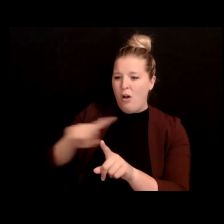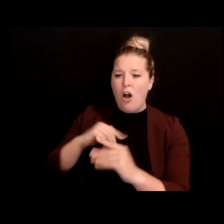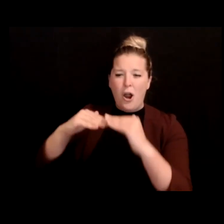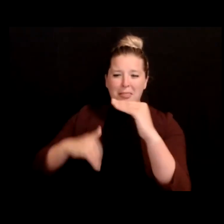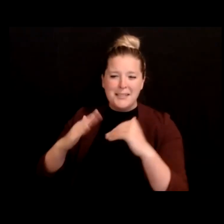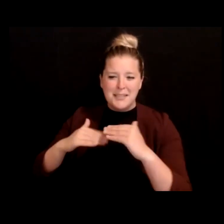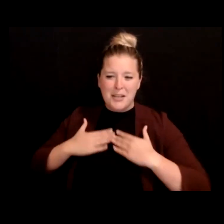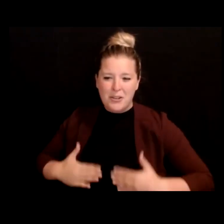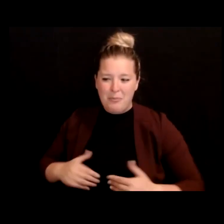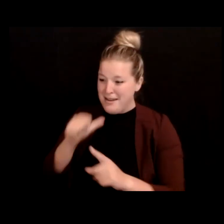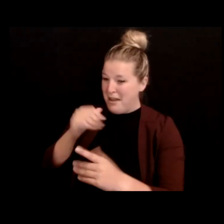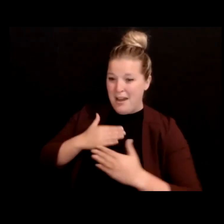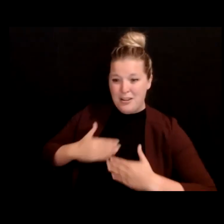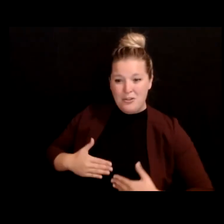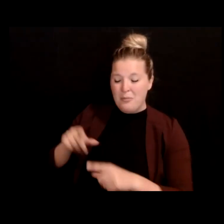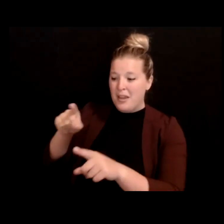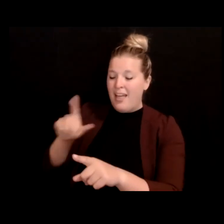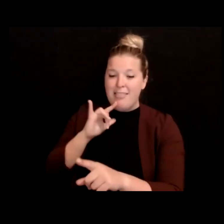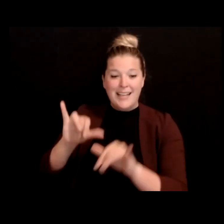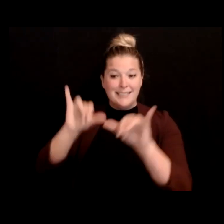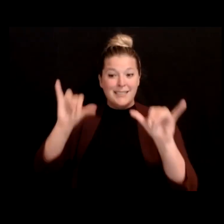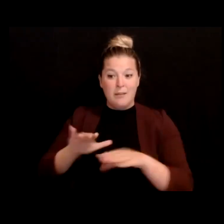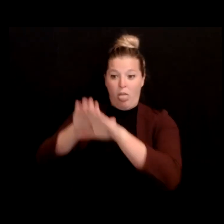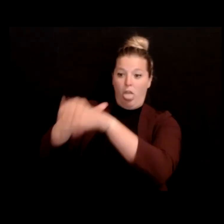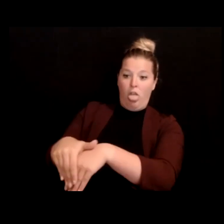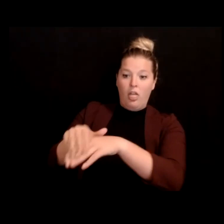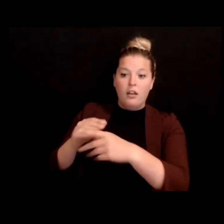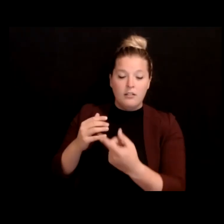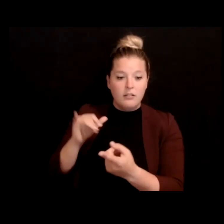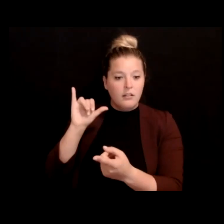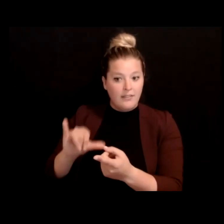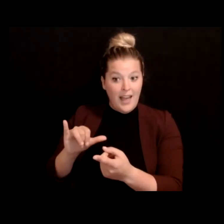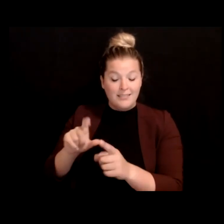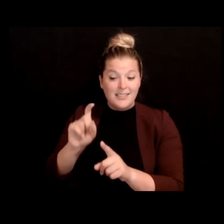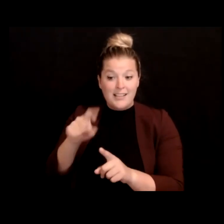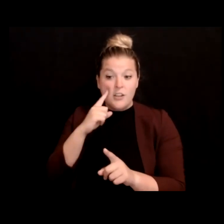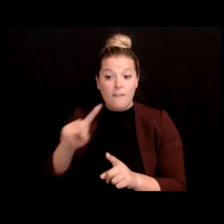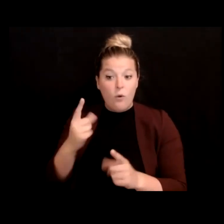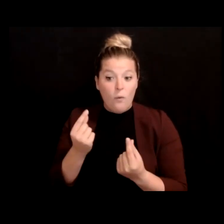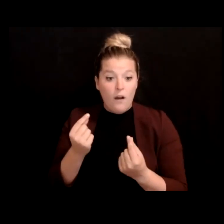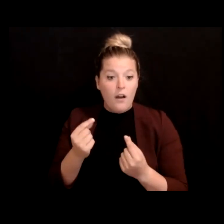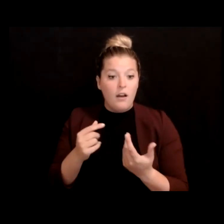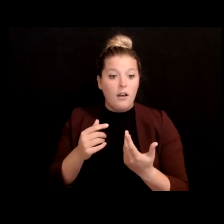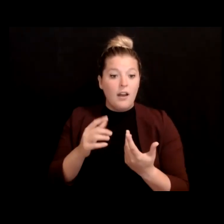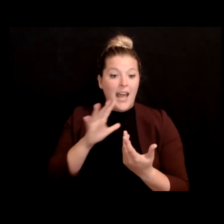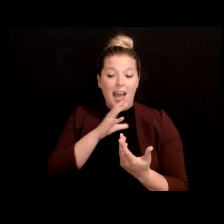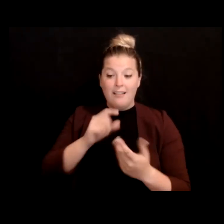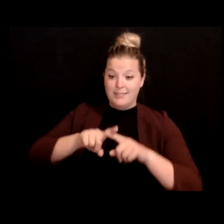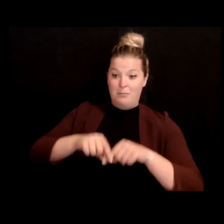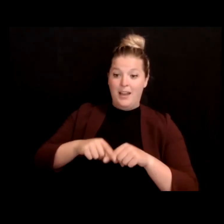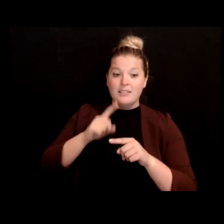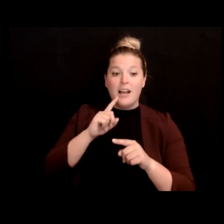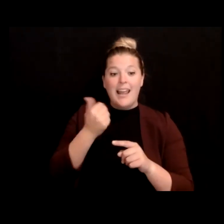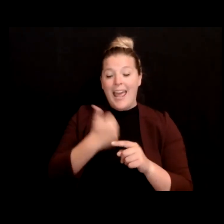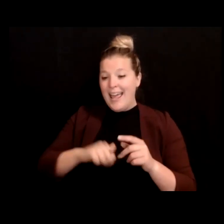human, that system of ableism wends its way through, is necessary for, and dependent upon every other form of oppression with